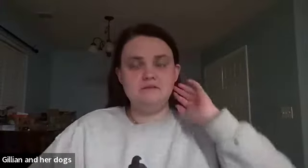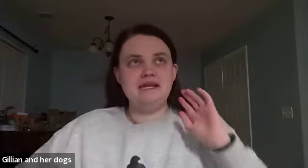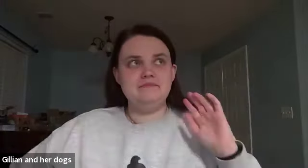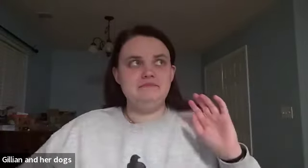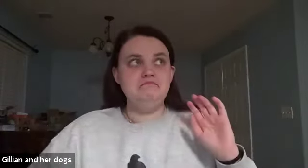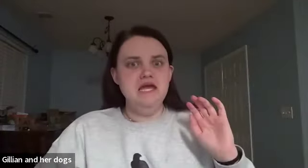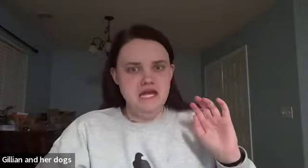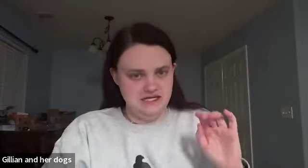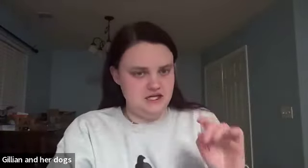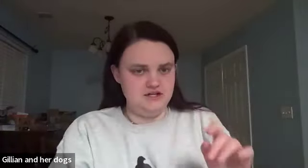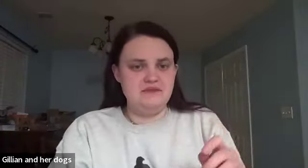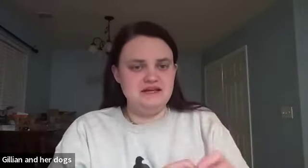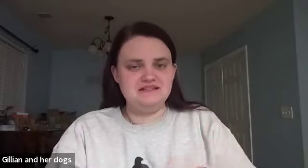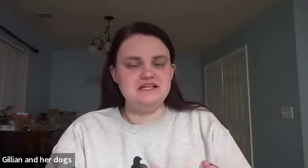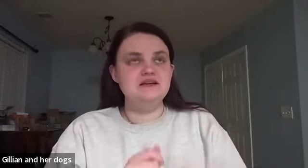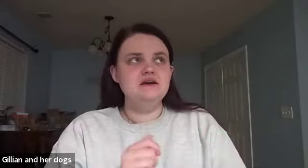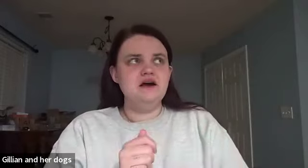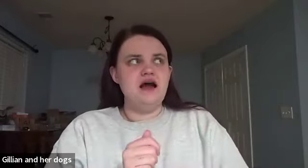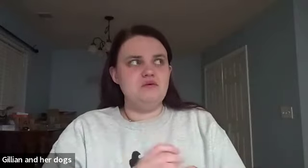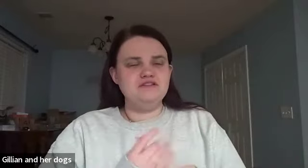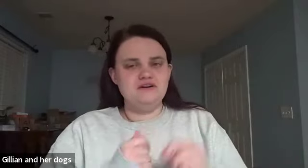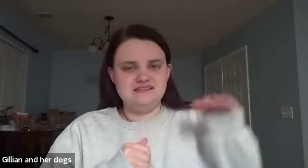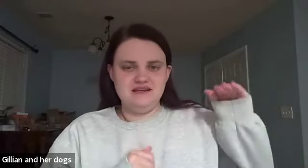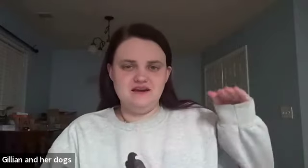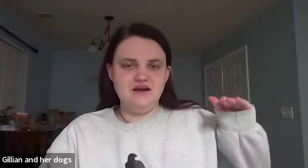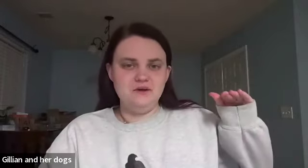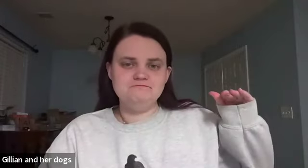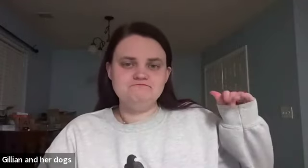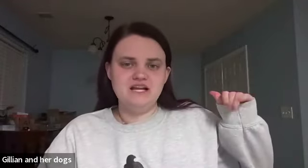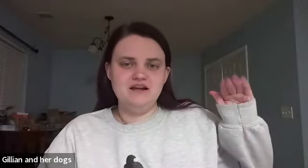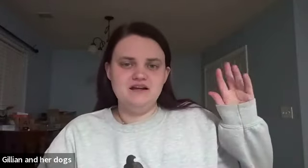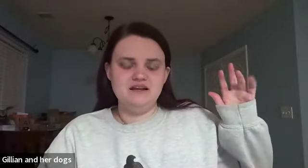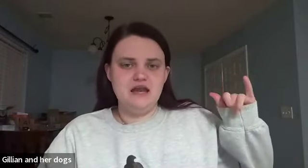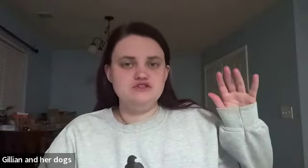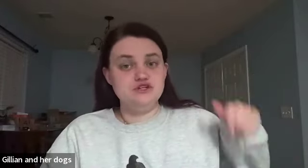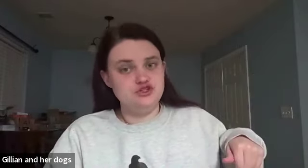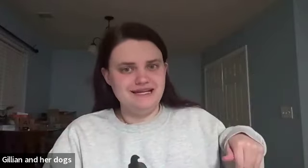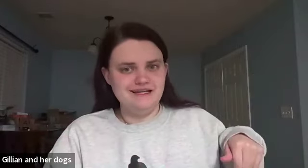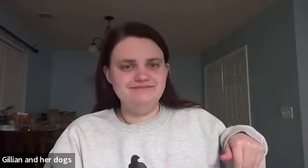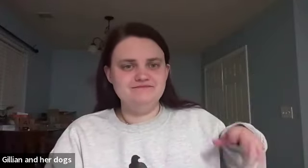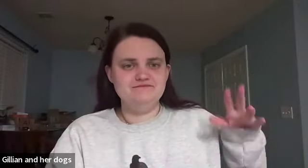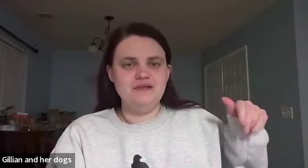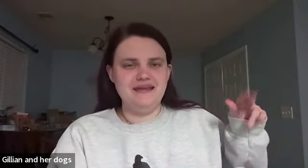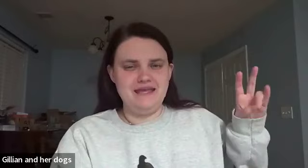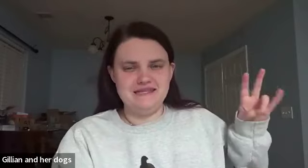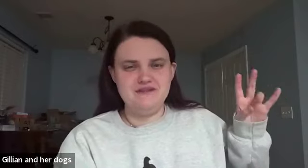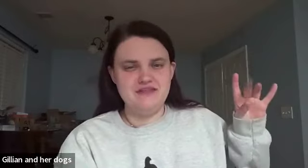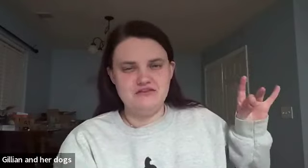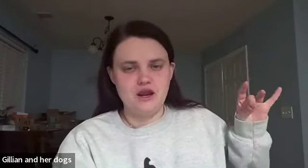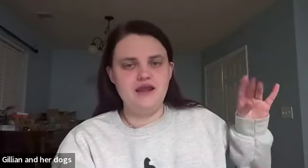for many, many, many years. I worked there as like a counselor in training from like seventh, eighth